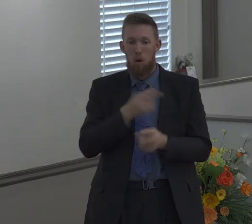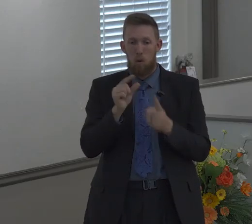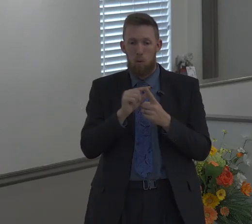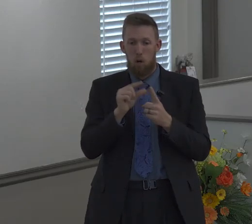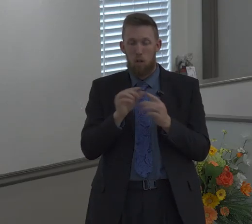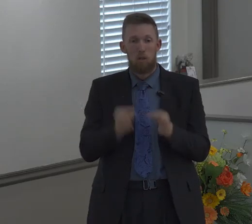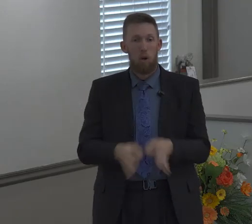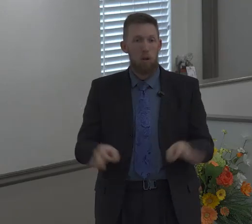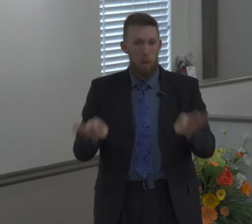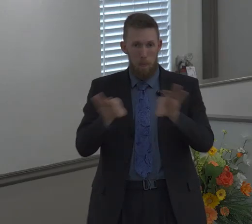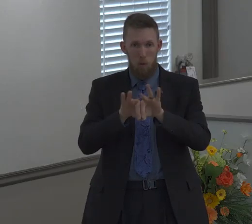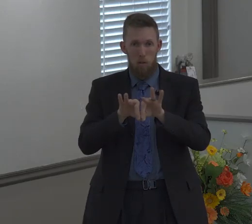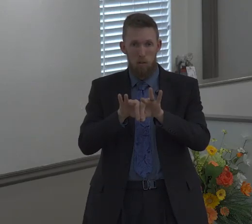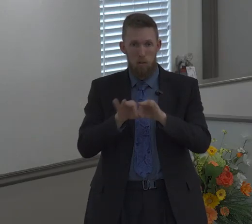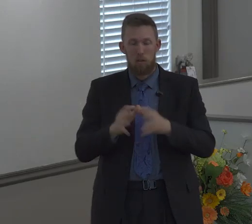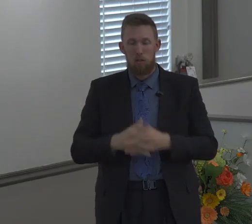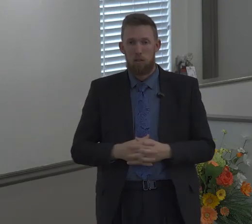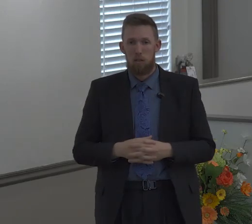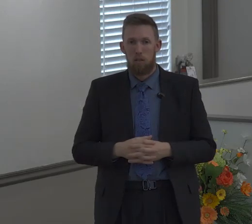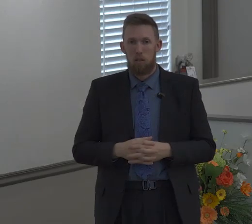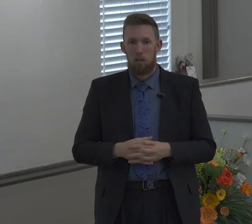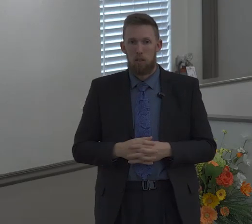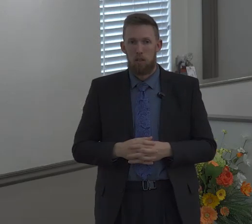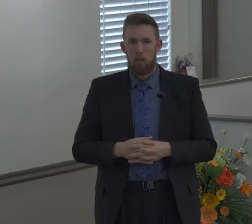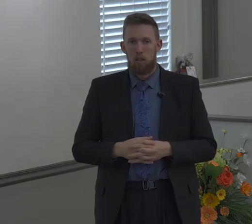that our words matter.